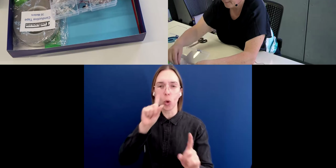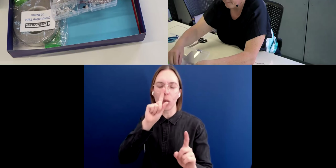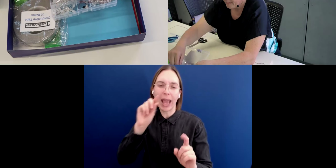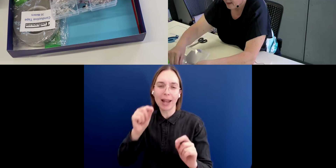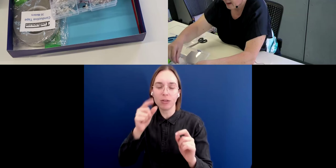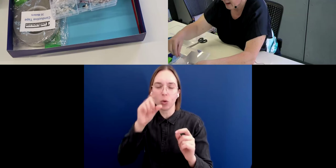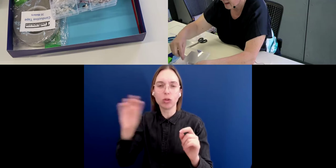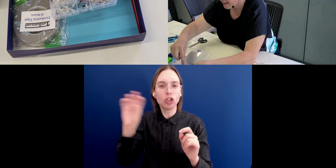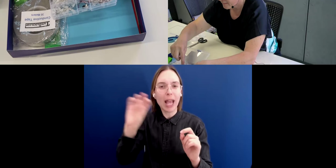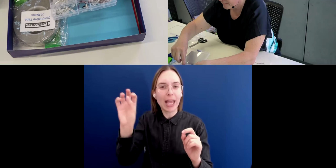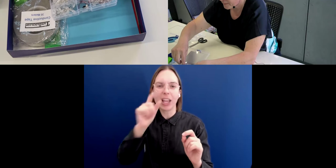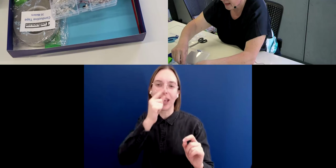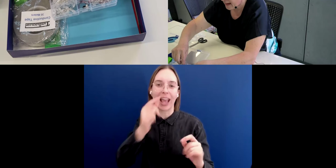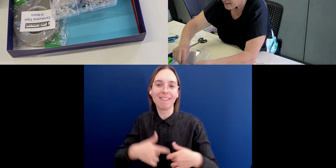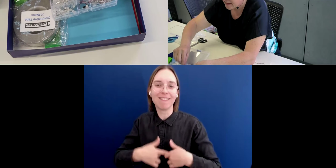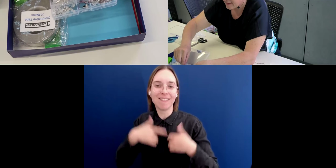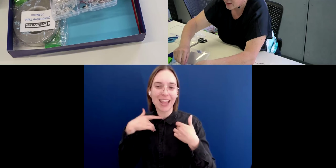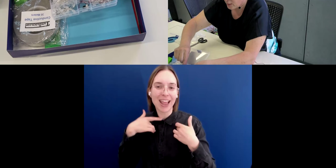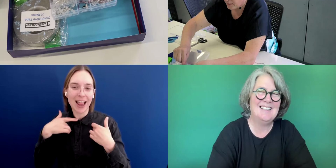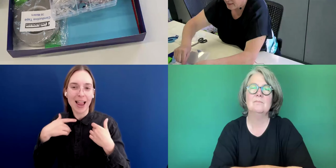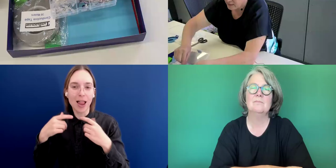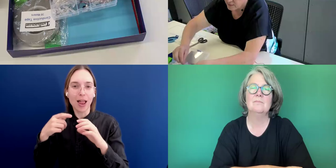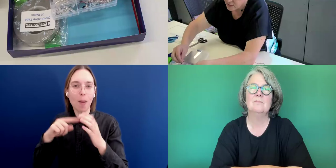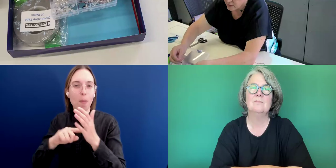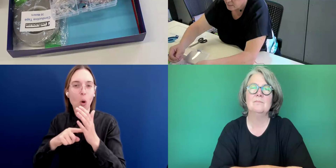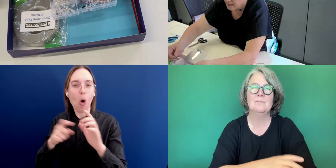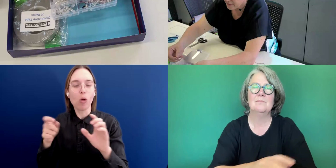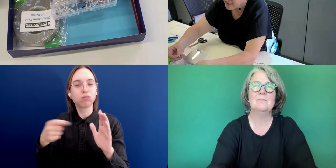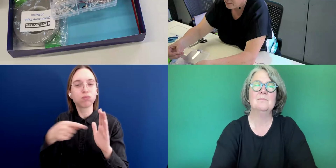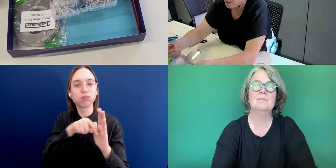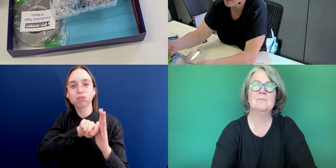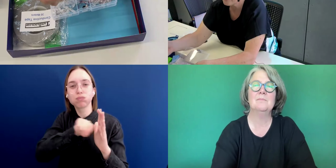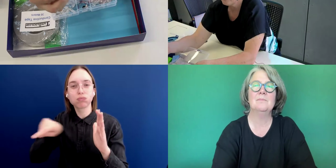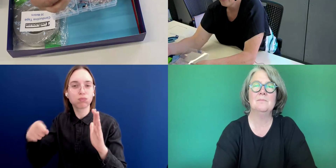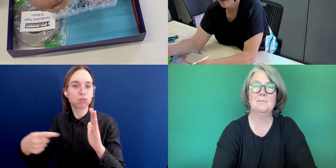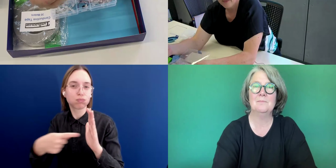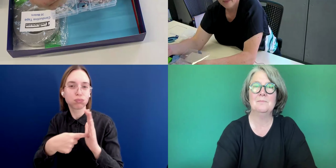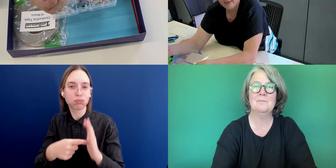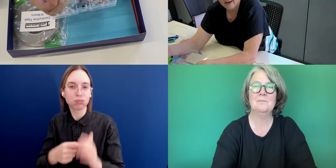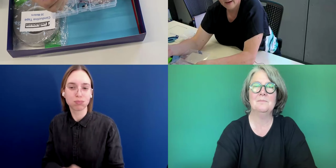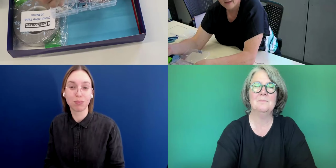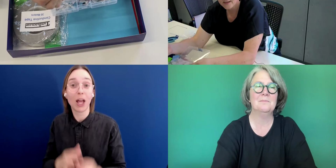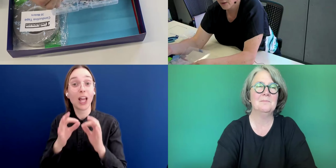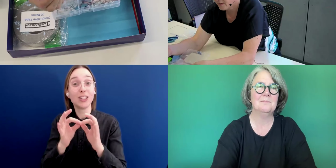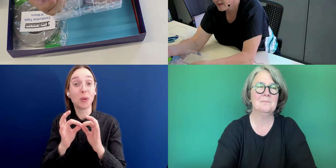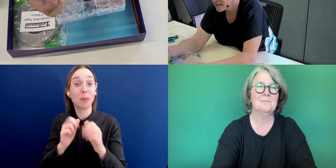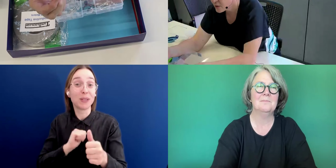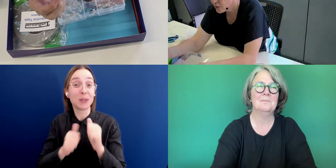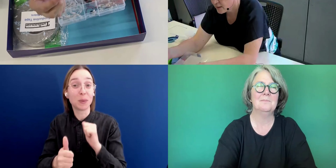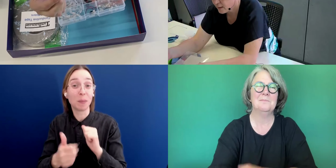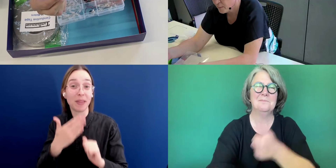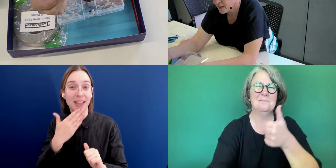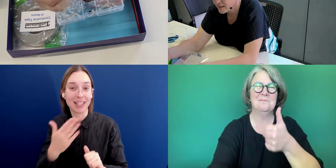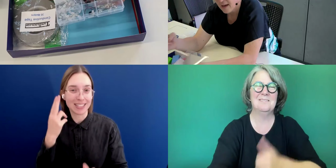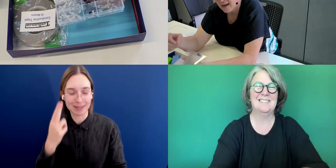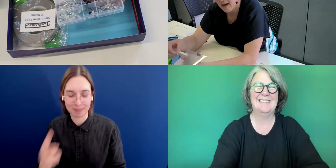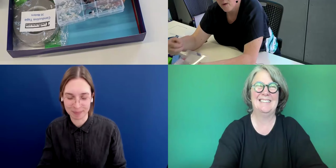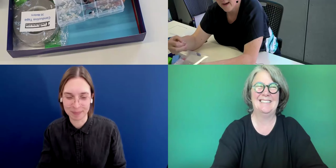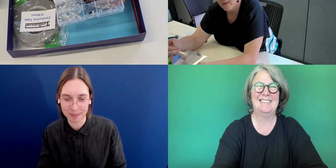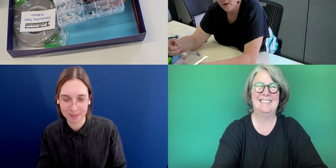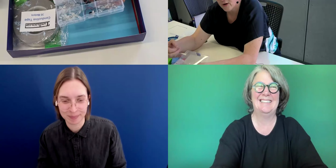So, and in the top one, I was talking about those little motors. So there's 2 little